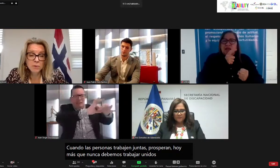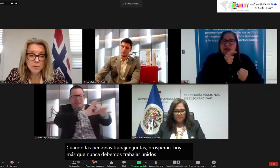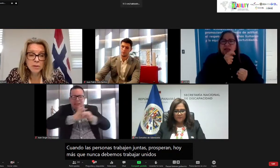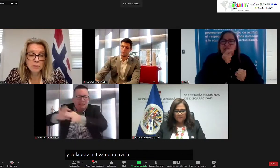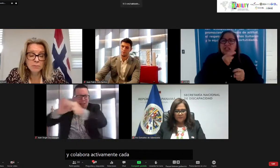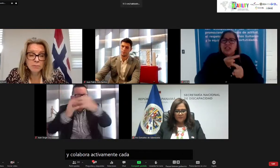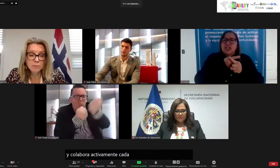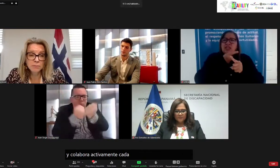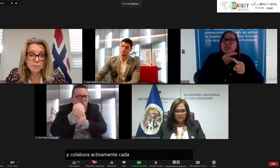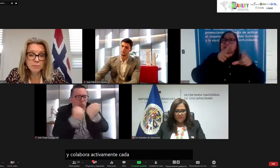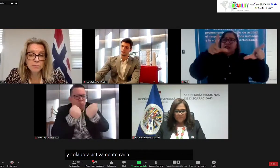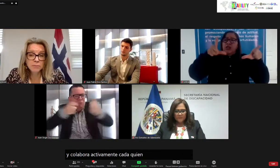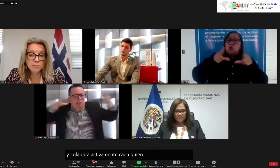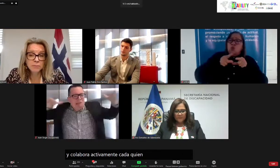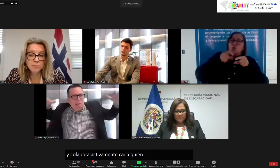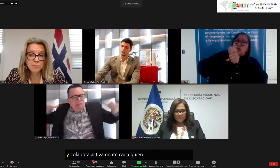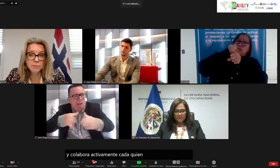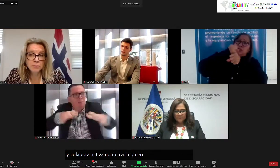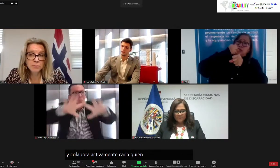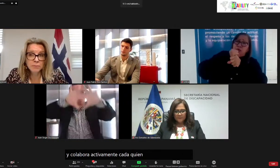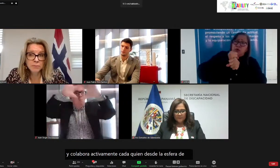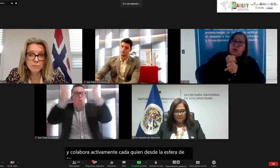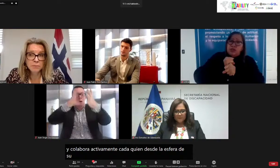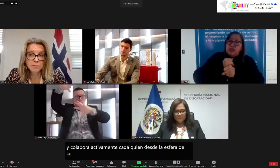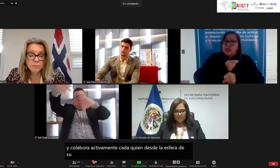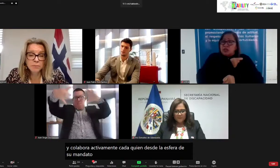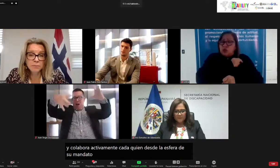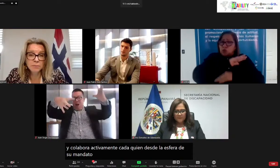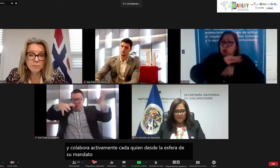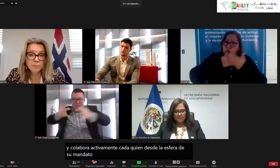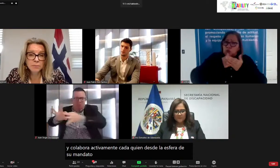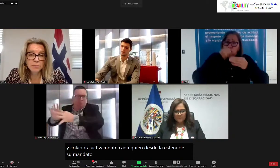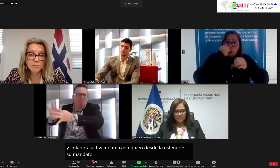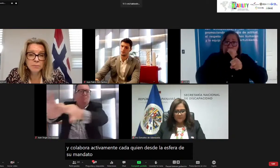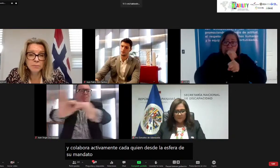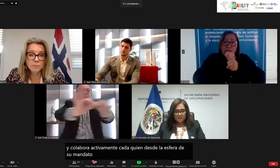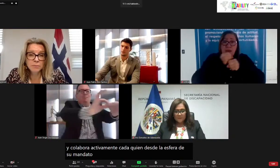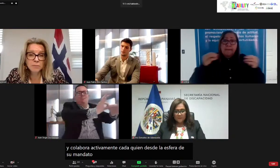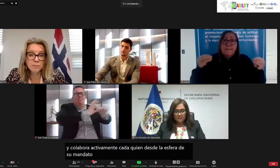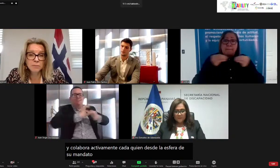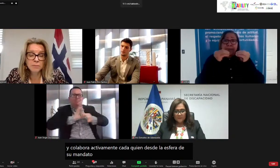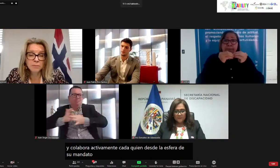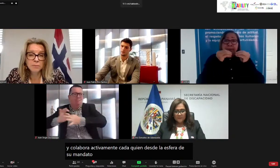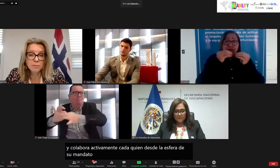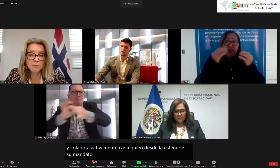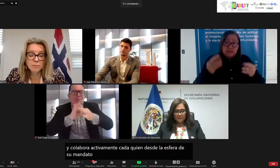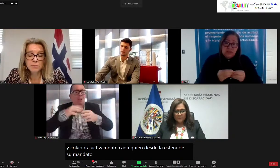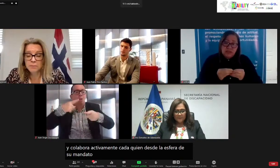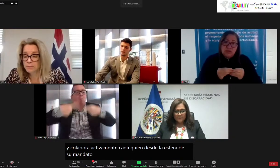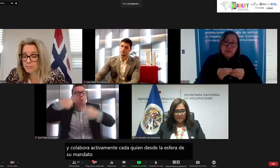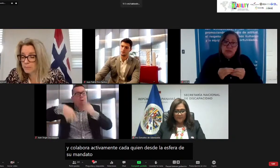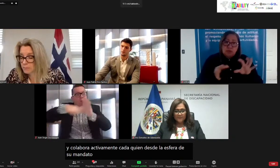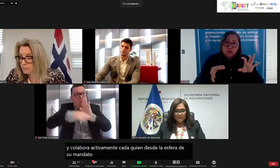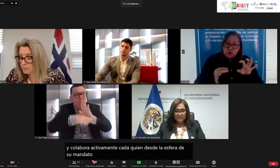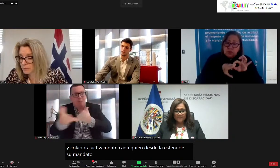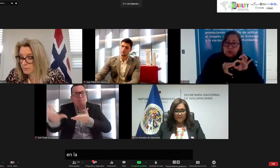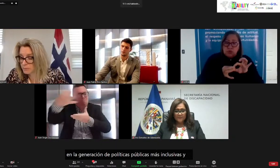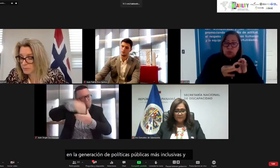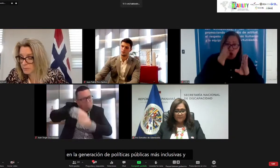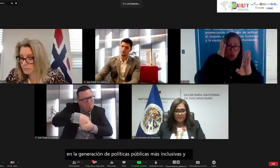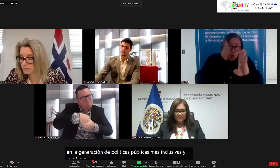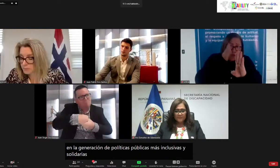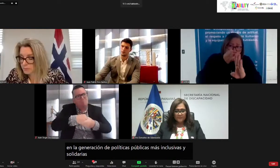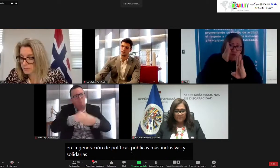collaborating from their very own points of view and perspectives with